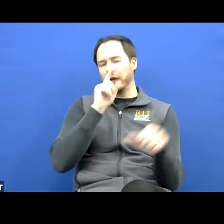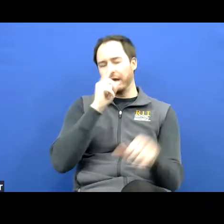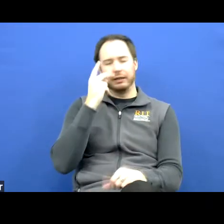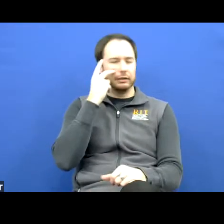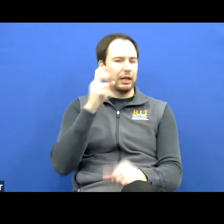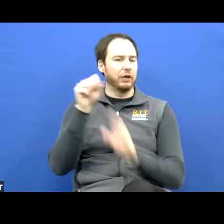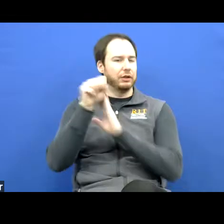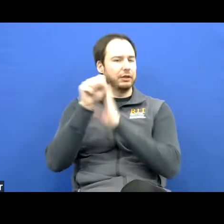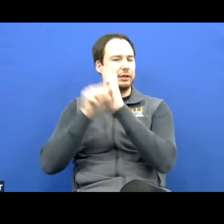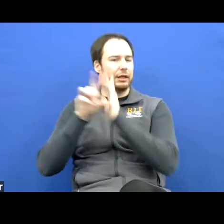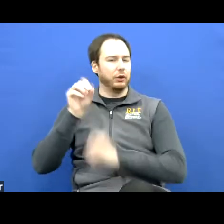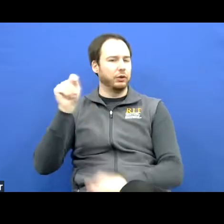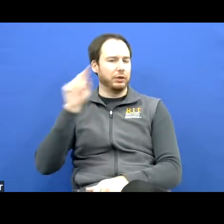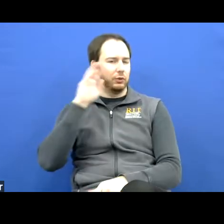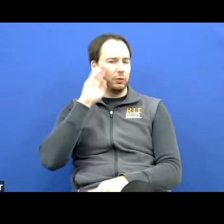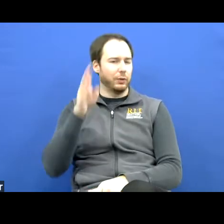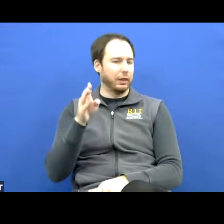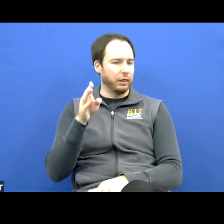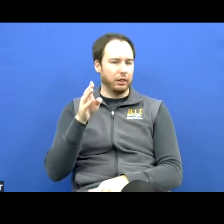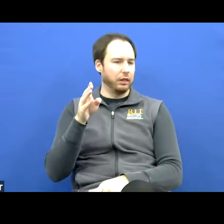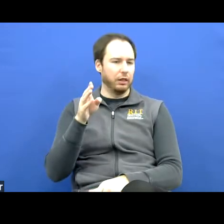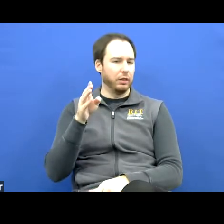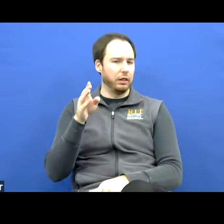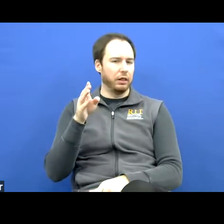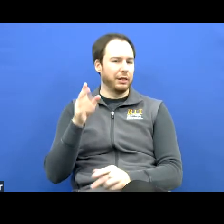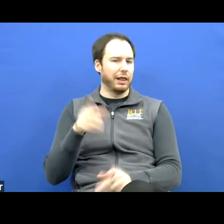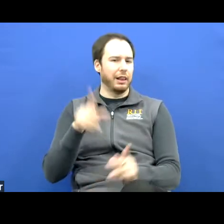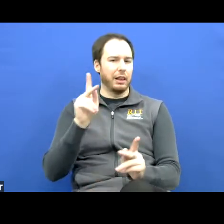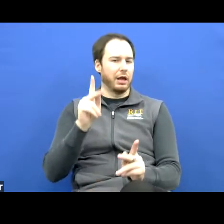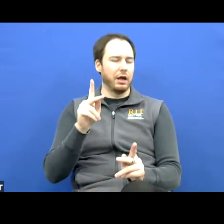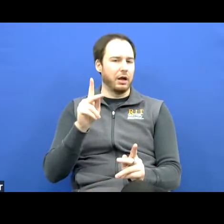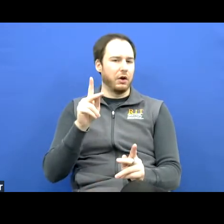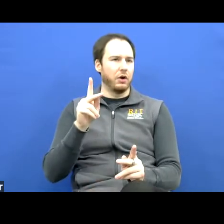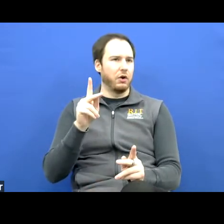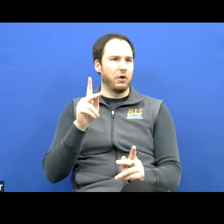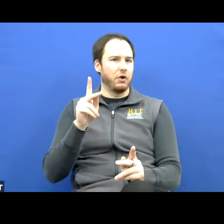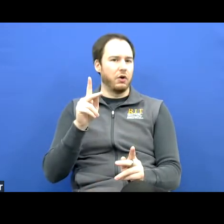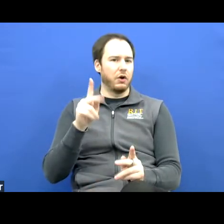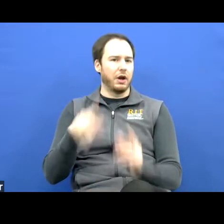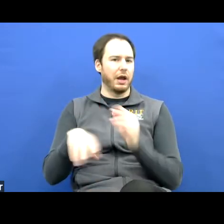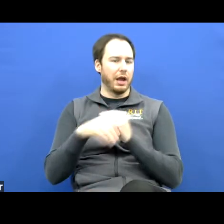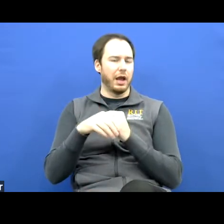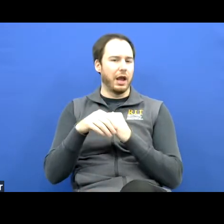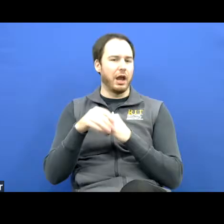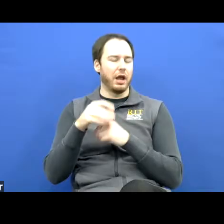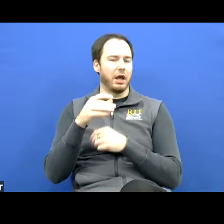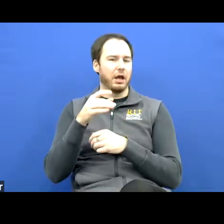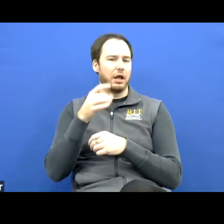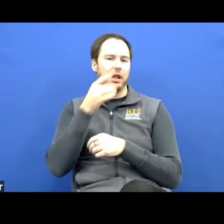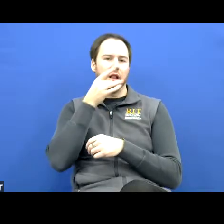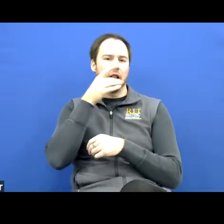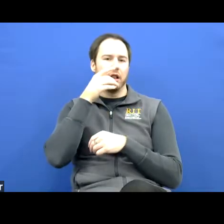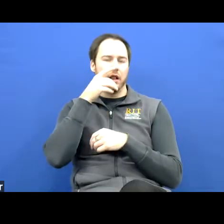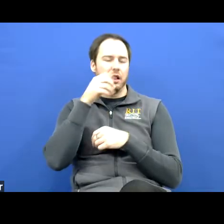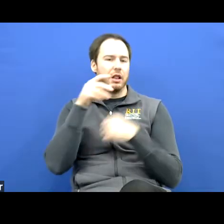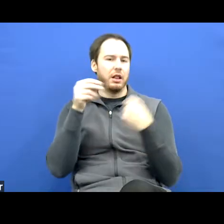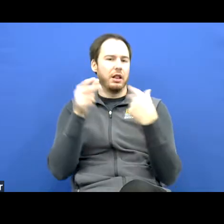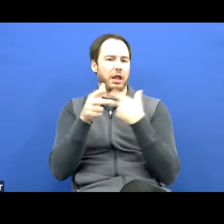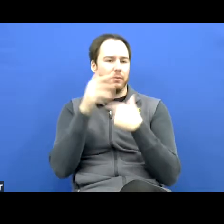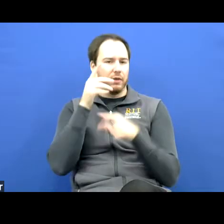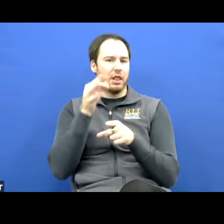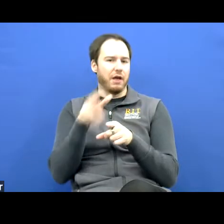DOT would allow putting a traffic light there on Western Road to allow left